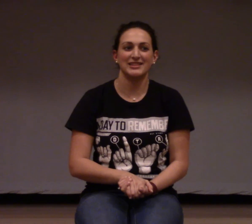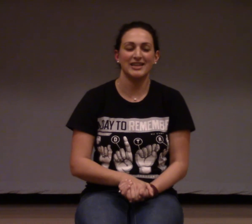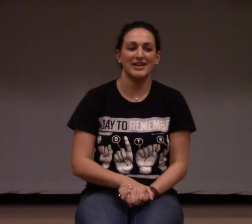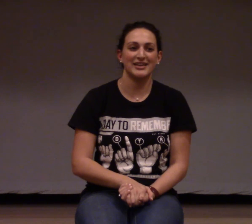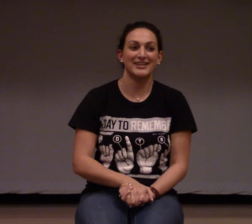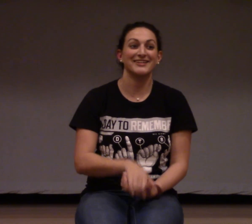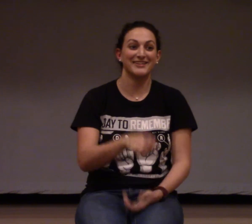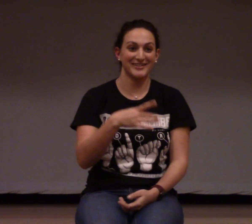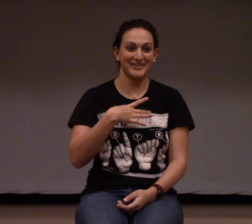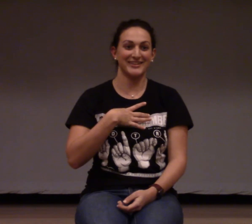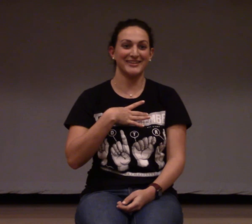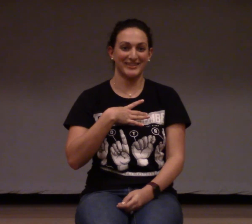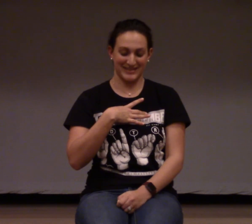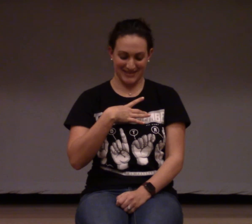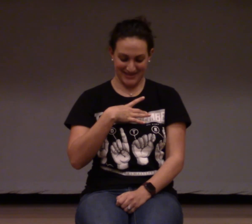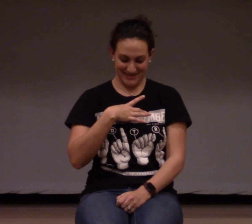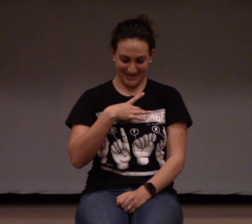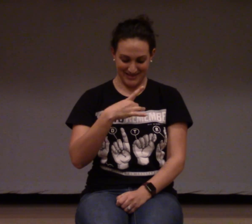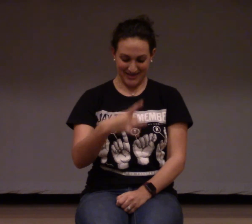Like. Good. Oh,